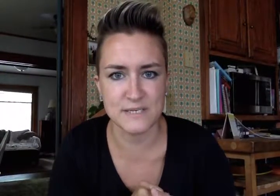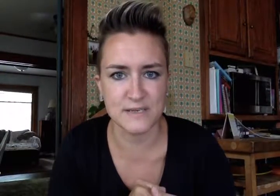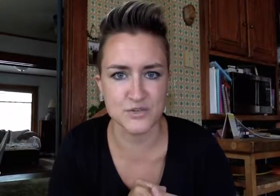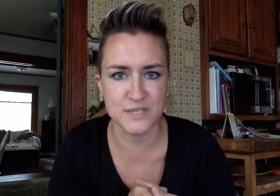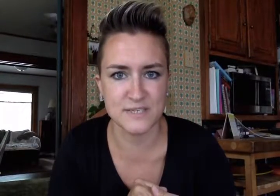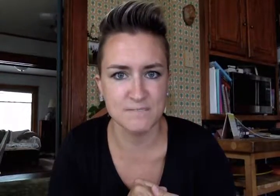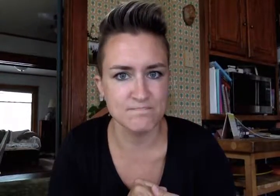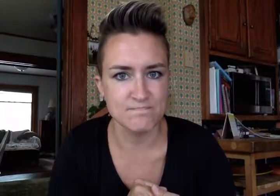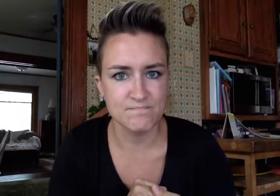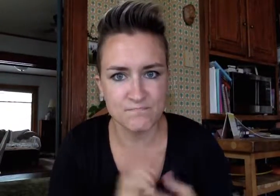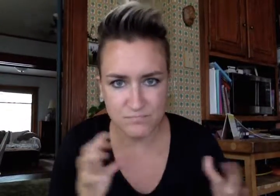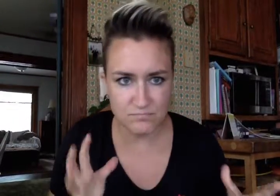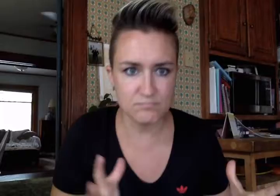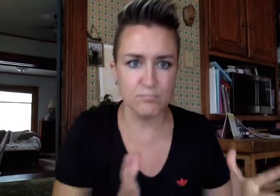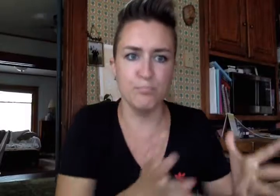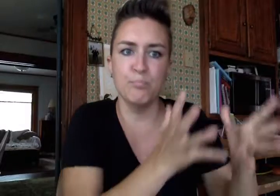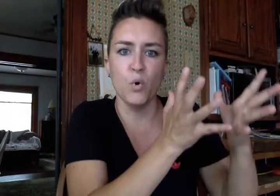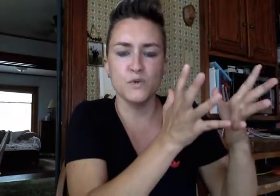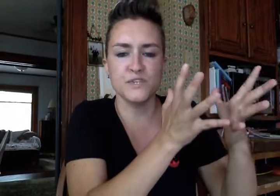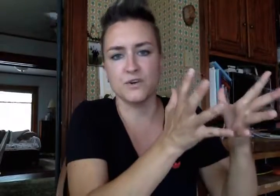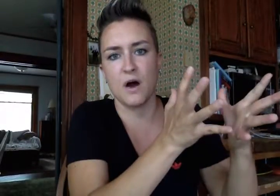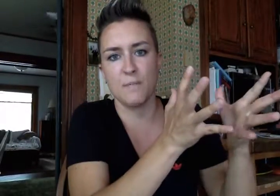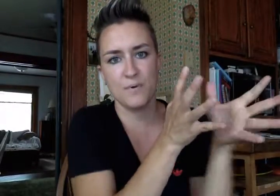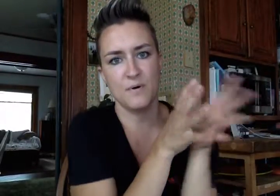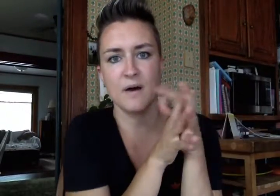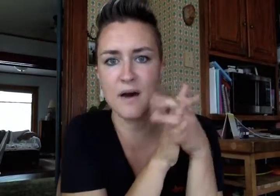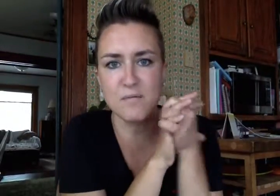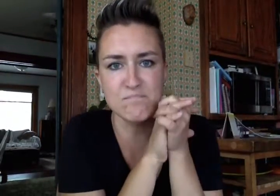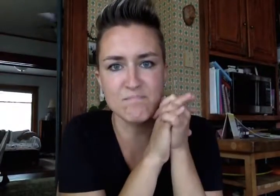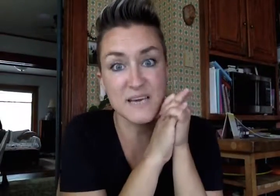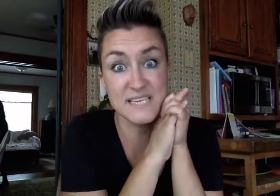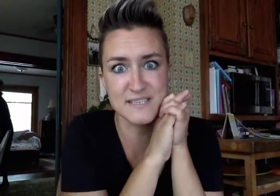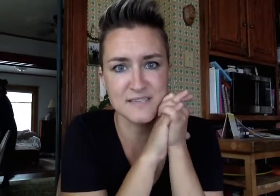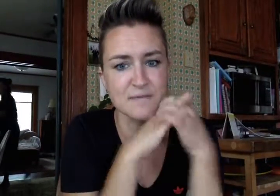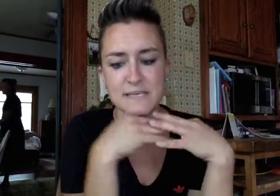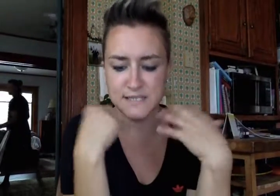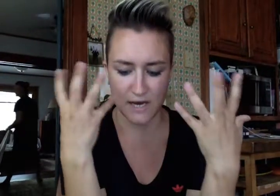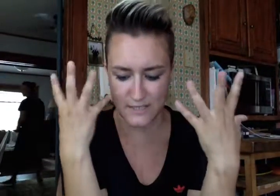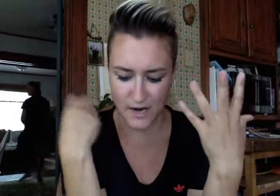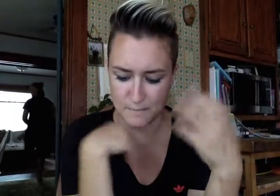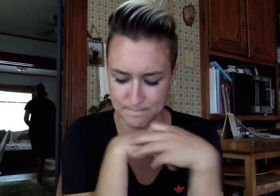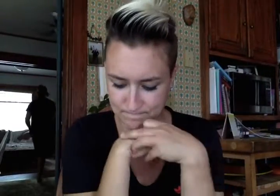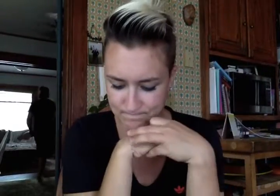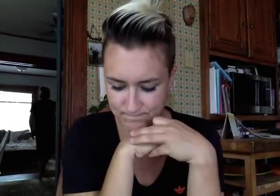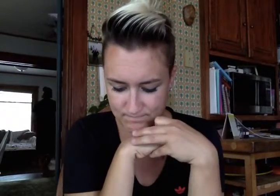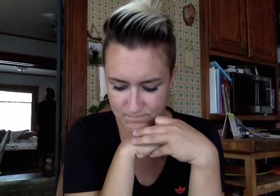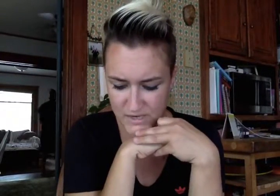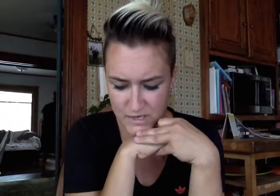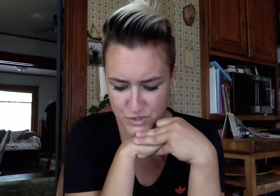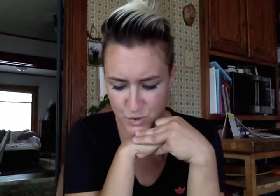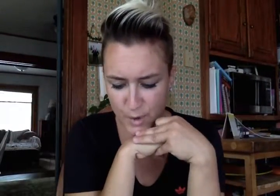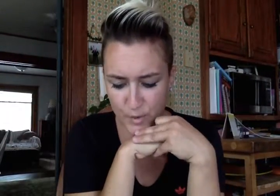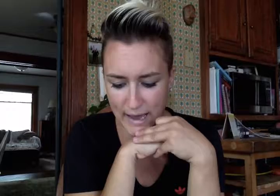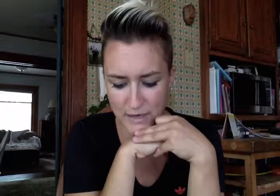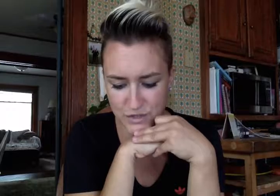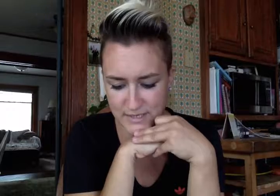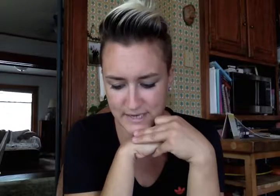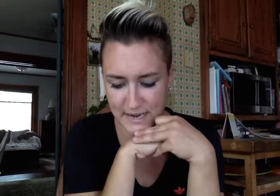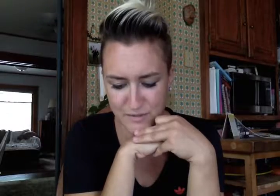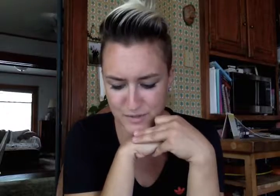and just bolster up his lexicon. So a couple actions that animals might